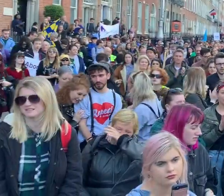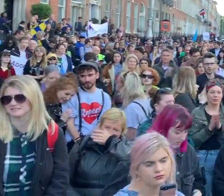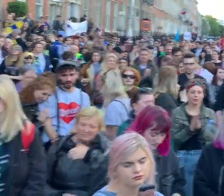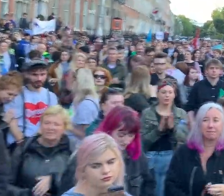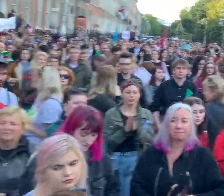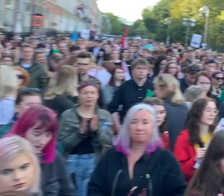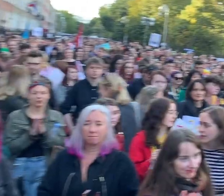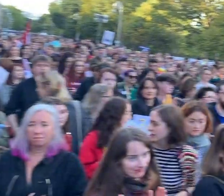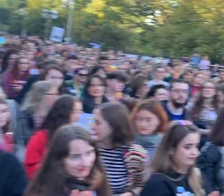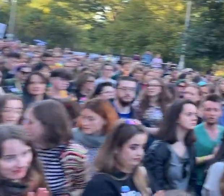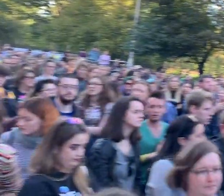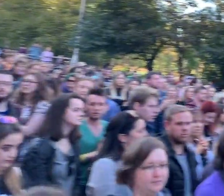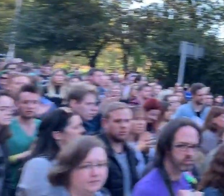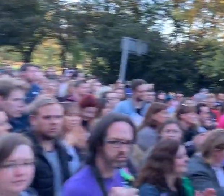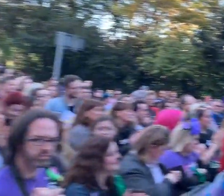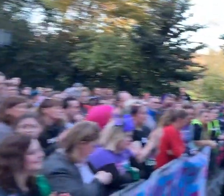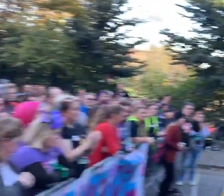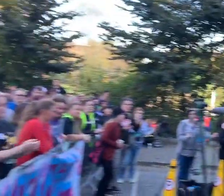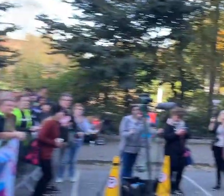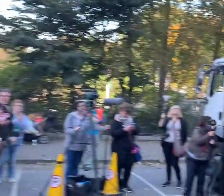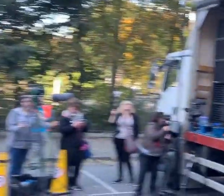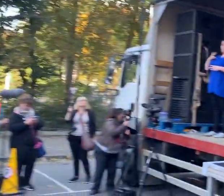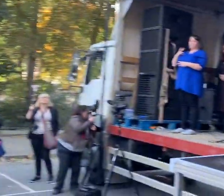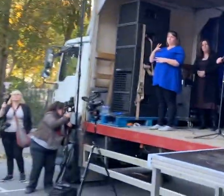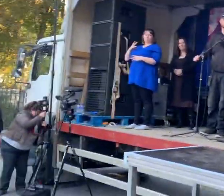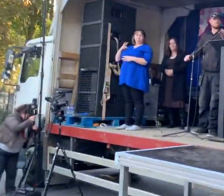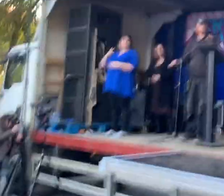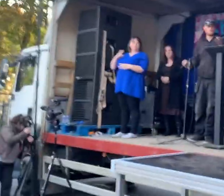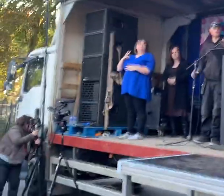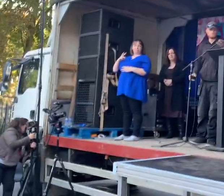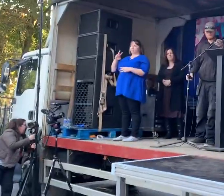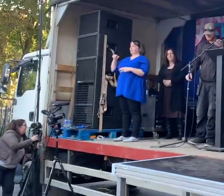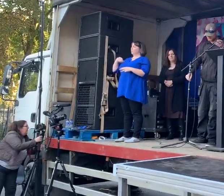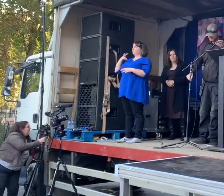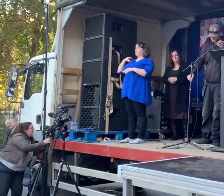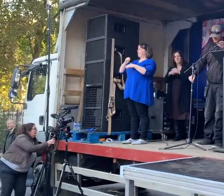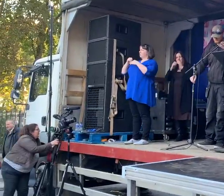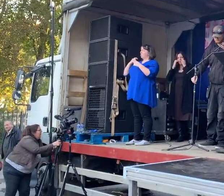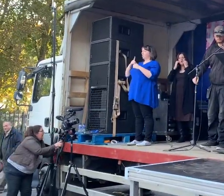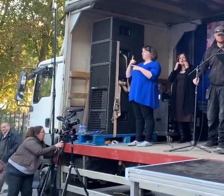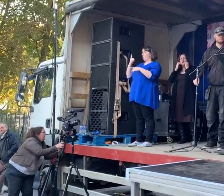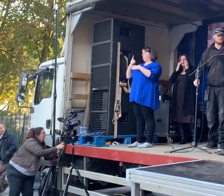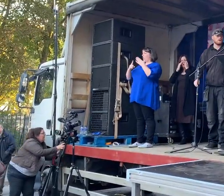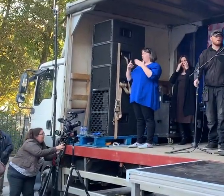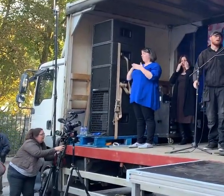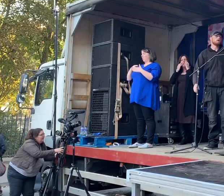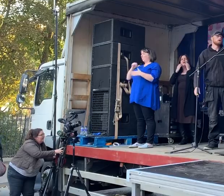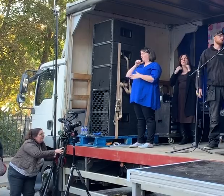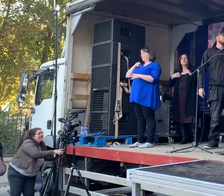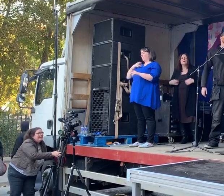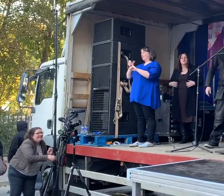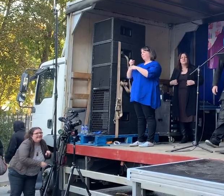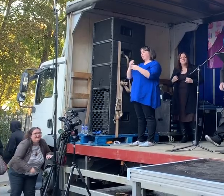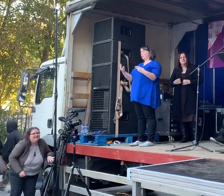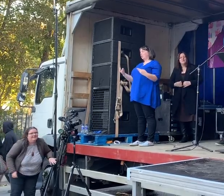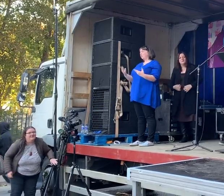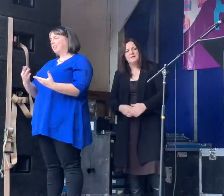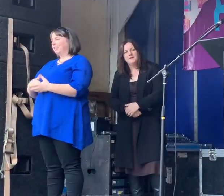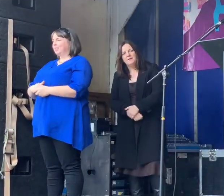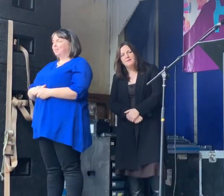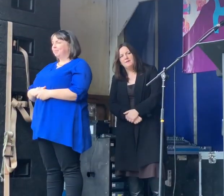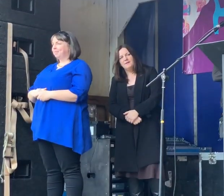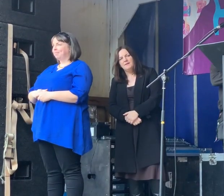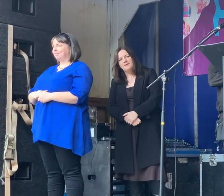This next woman on our running order is the only underachiever, really.